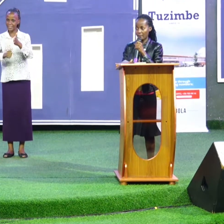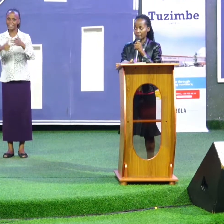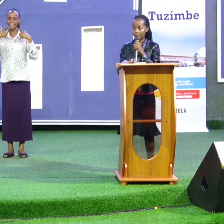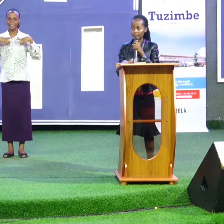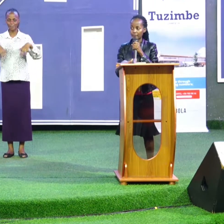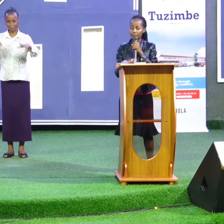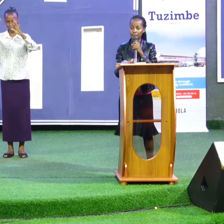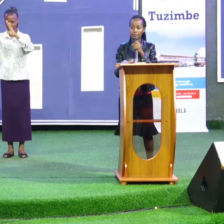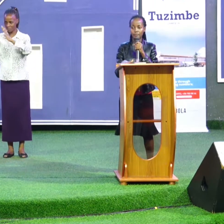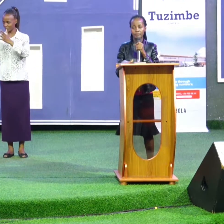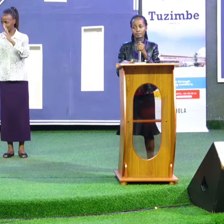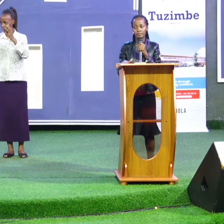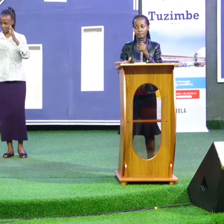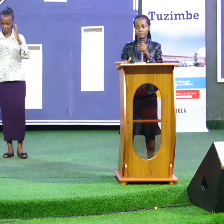Bazira.